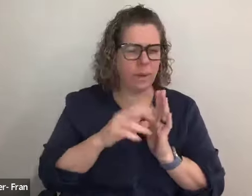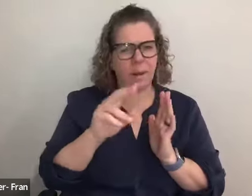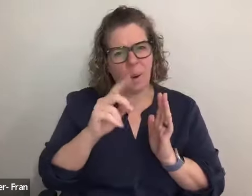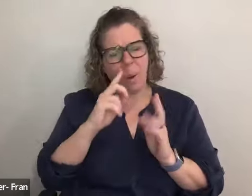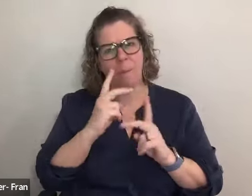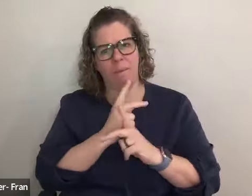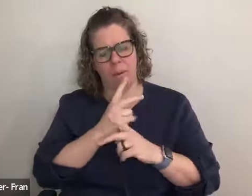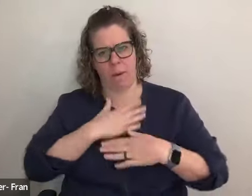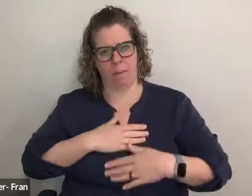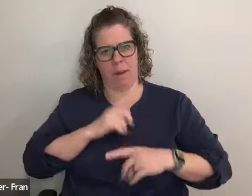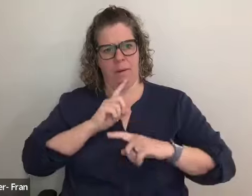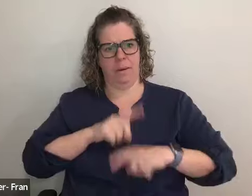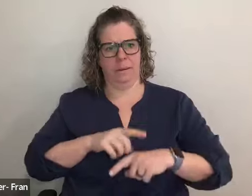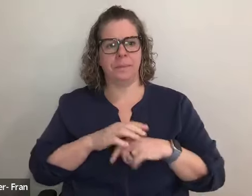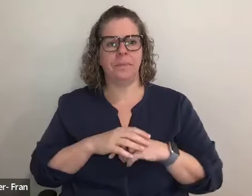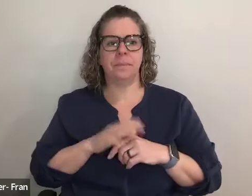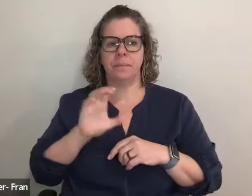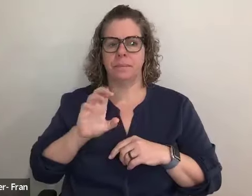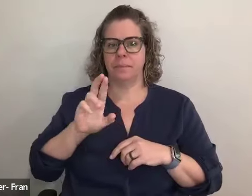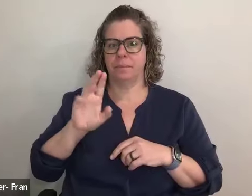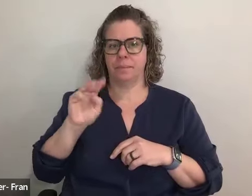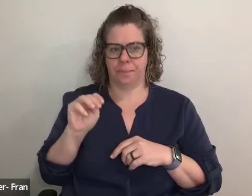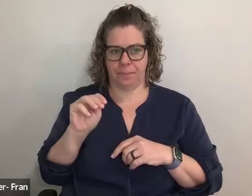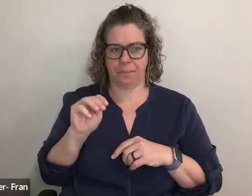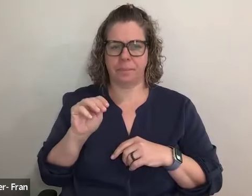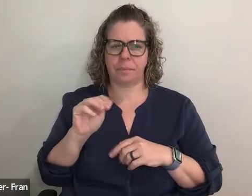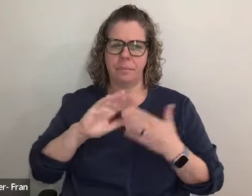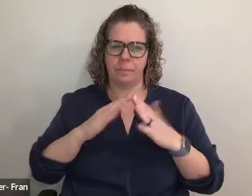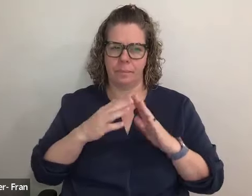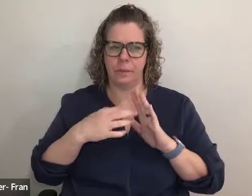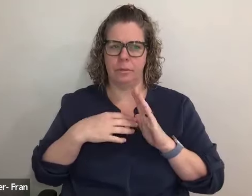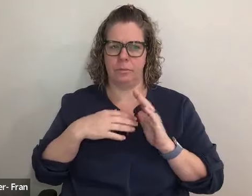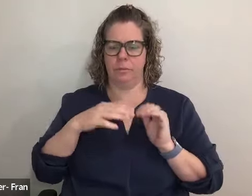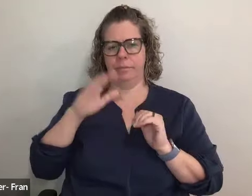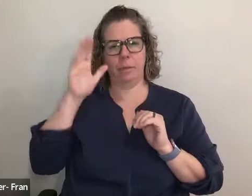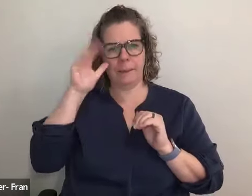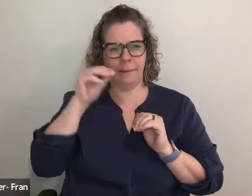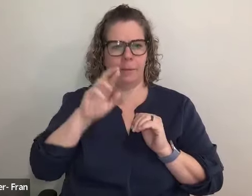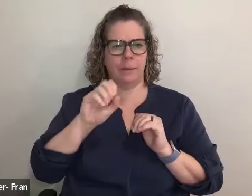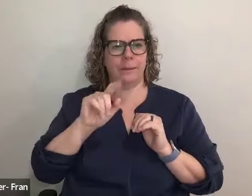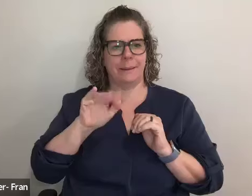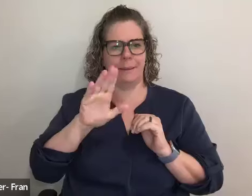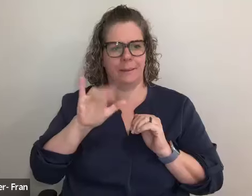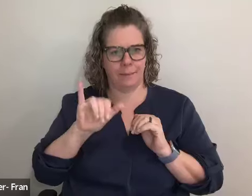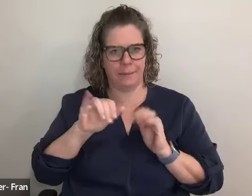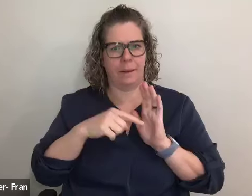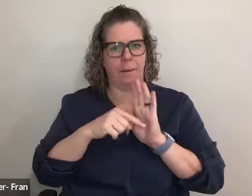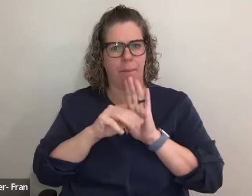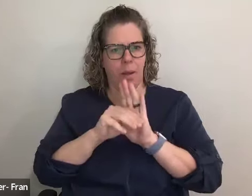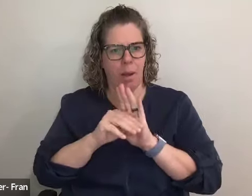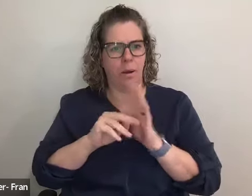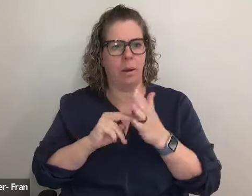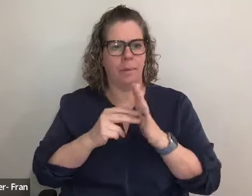And so CREM, Community Resiliency Model, helps individuals learn to read their nervous system to return to their zone of